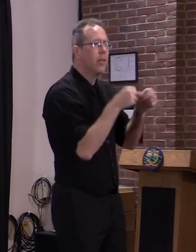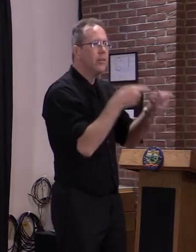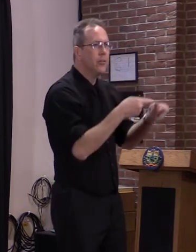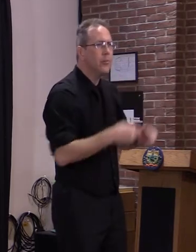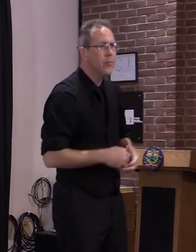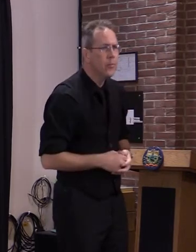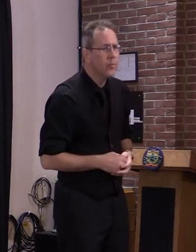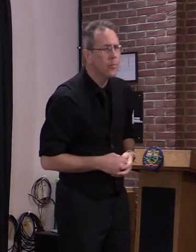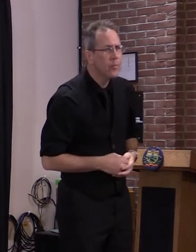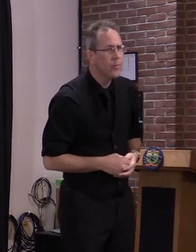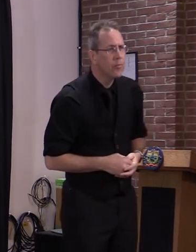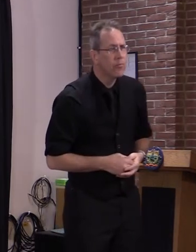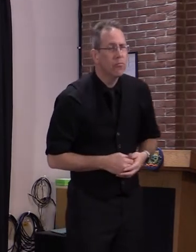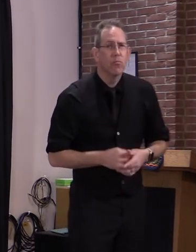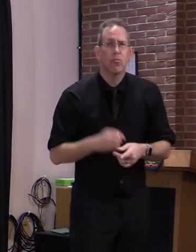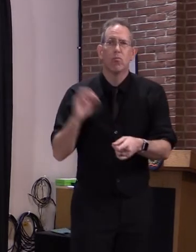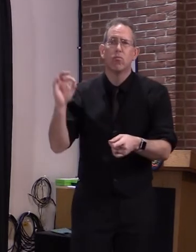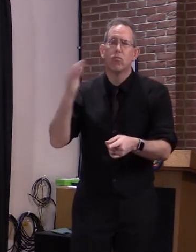All right, great, thank you.